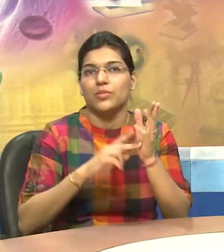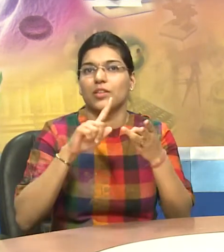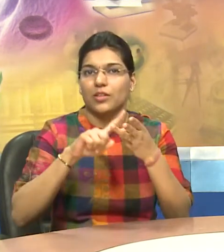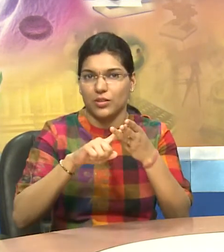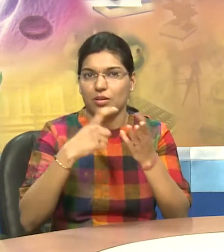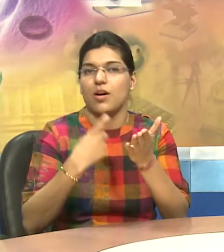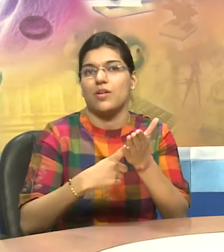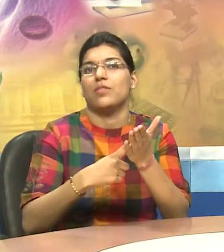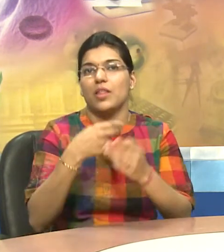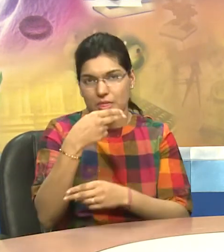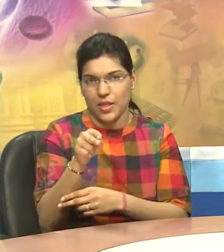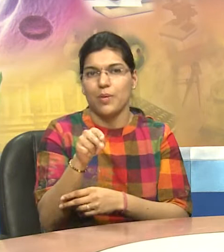vacuum cleaner,